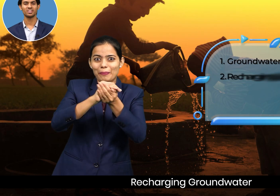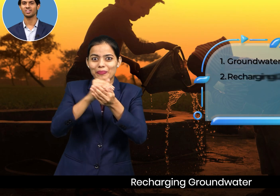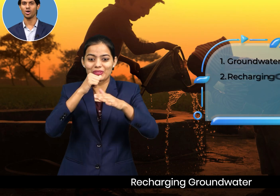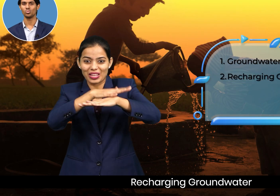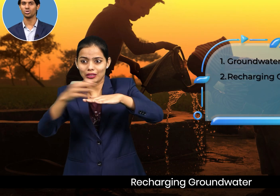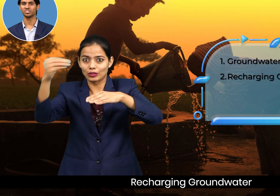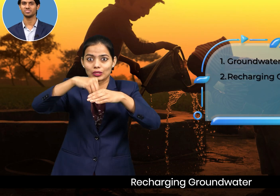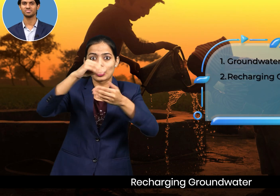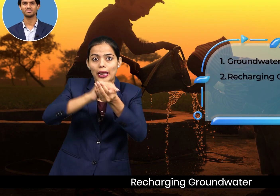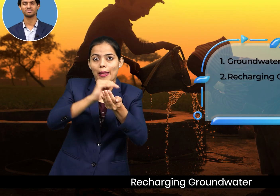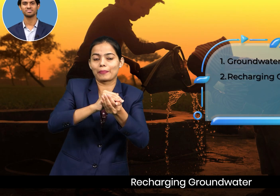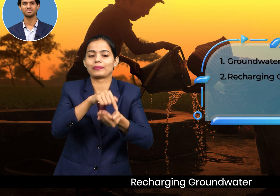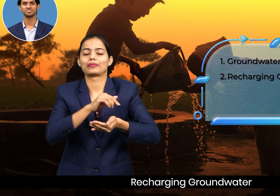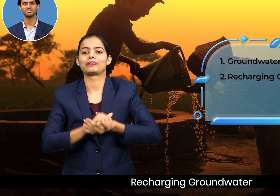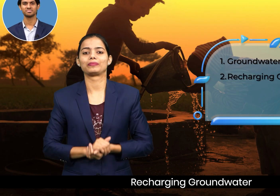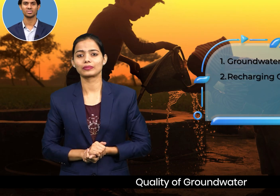Recharging groundwater.